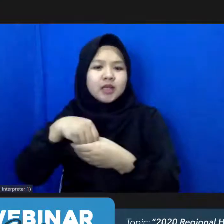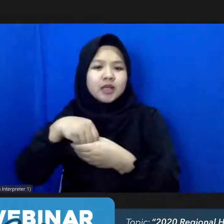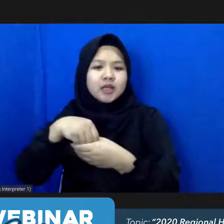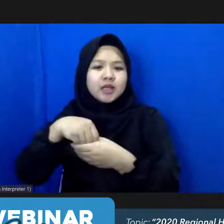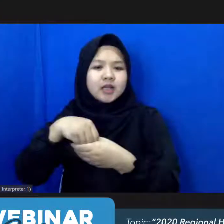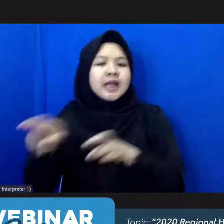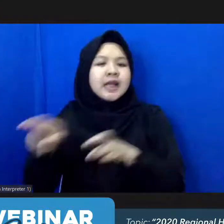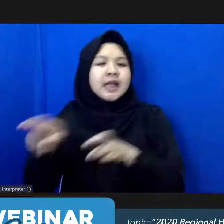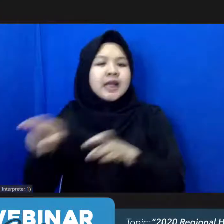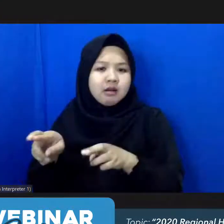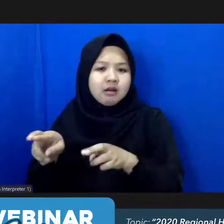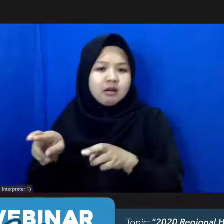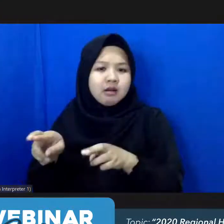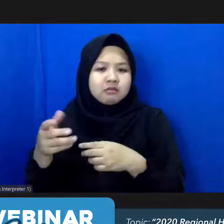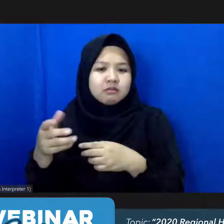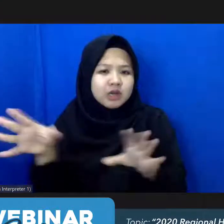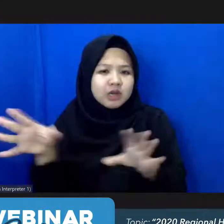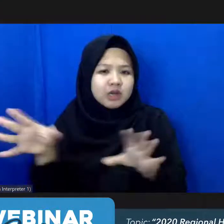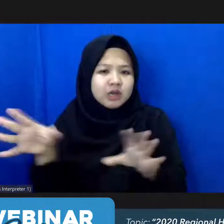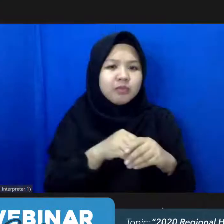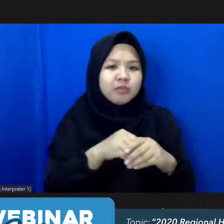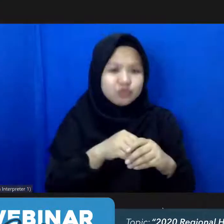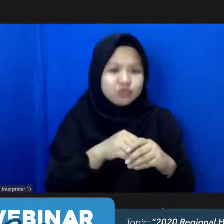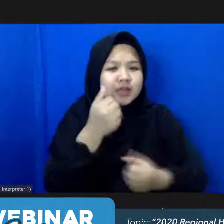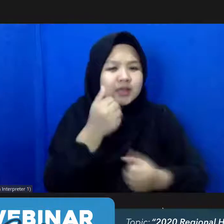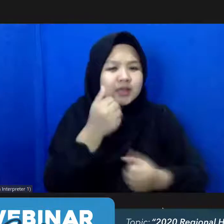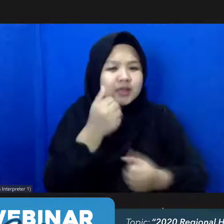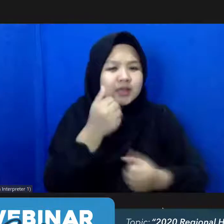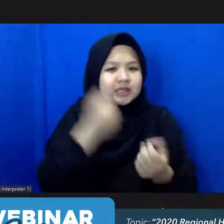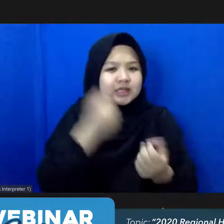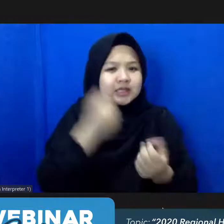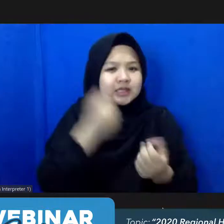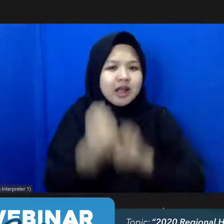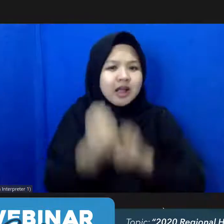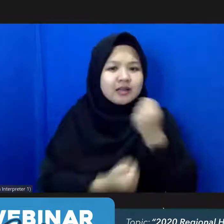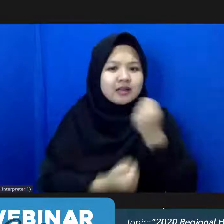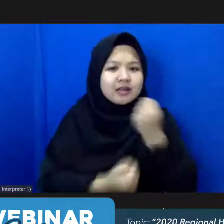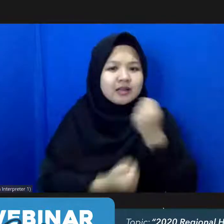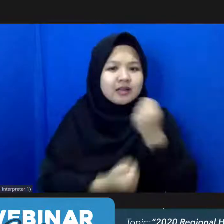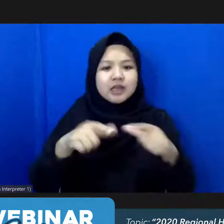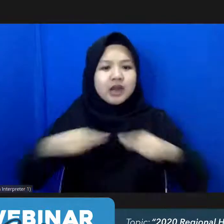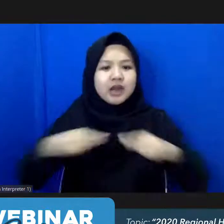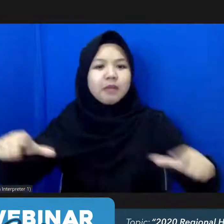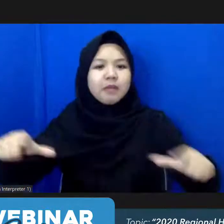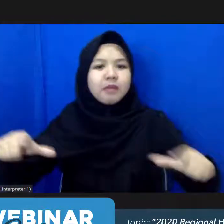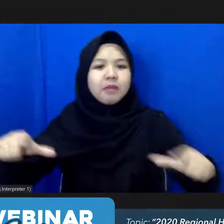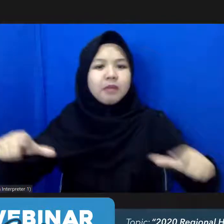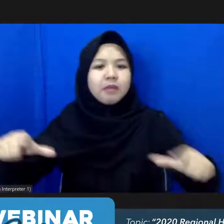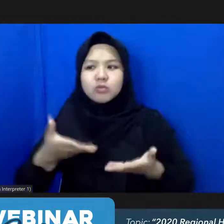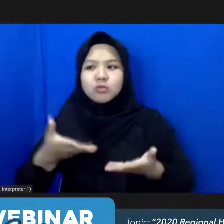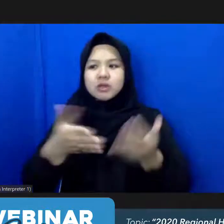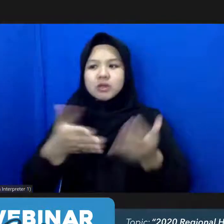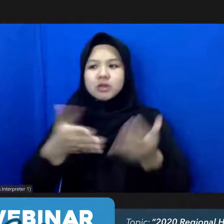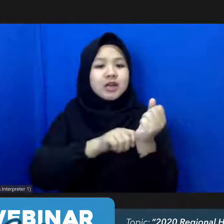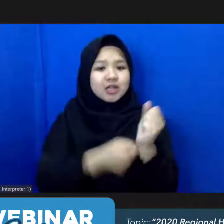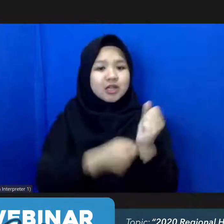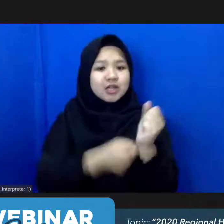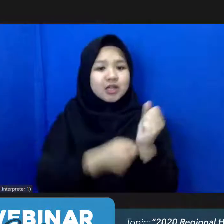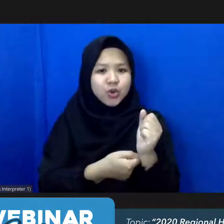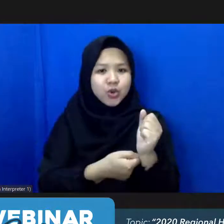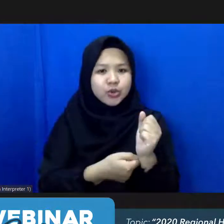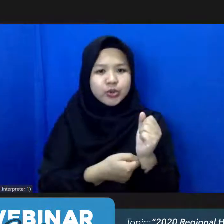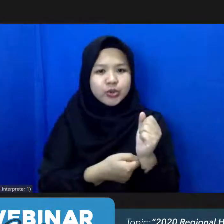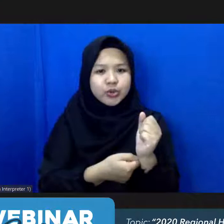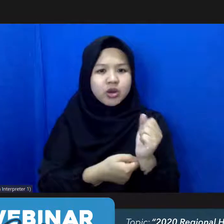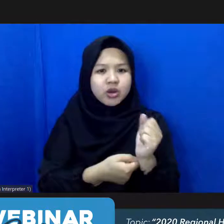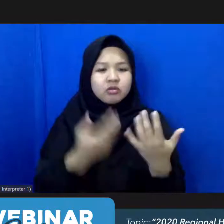also be part of the action, real action on the ground, for response, or for